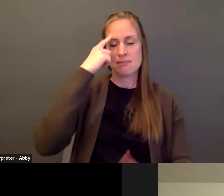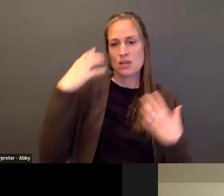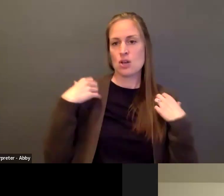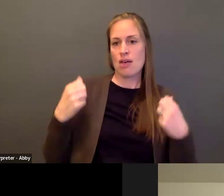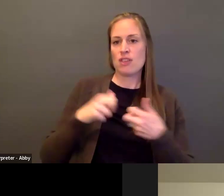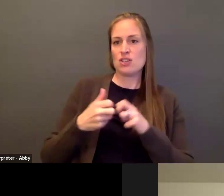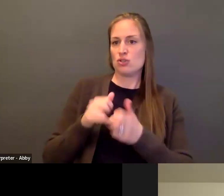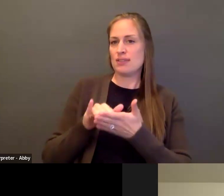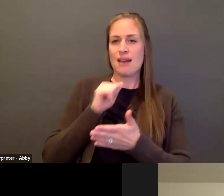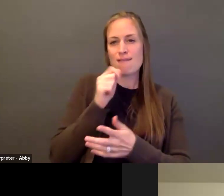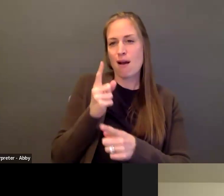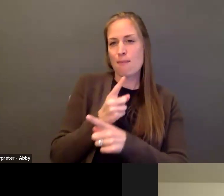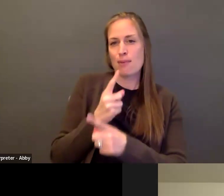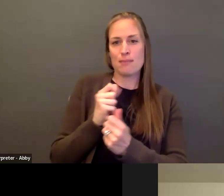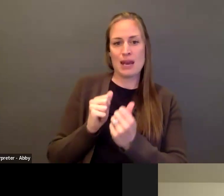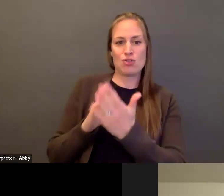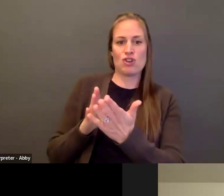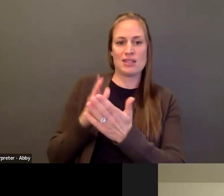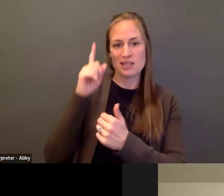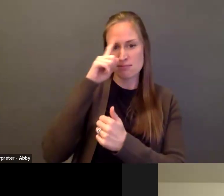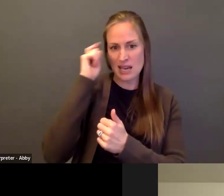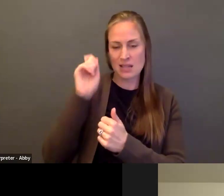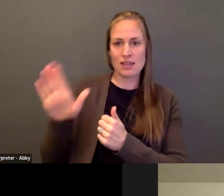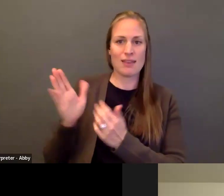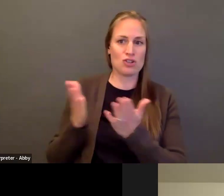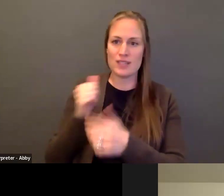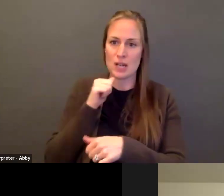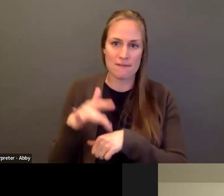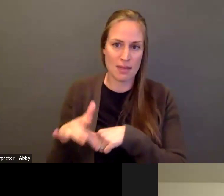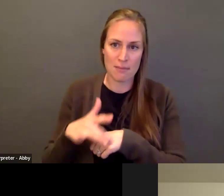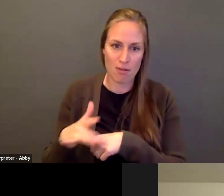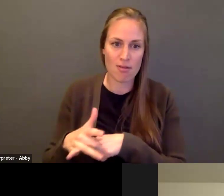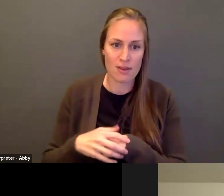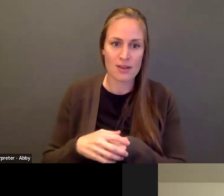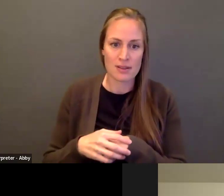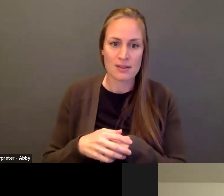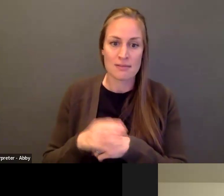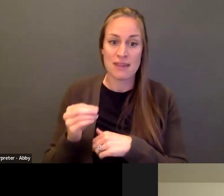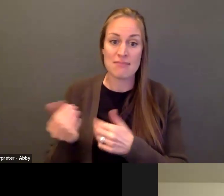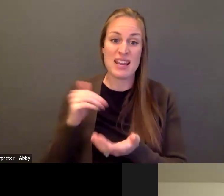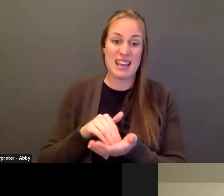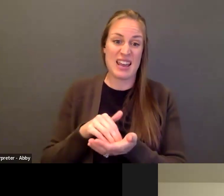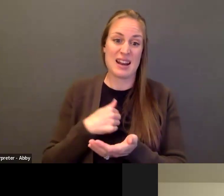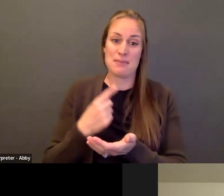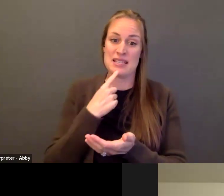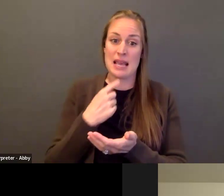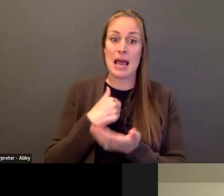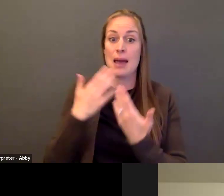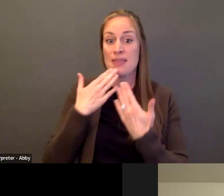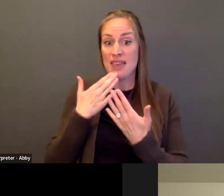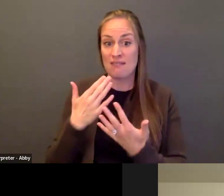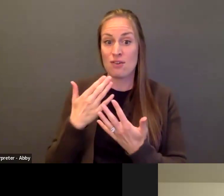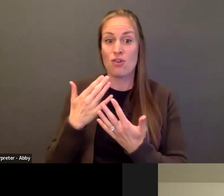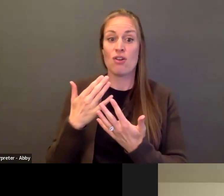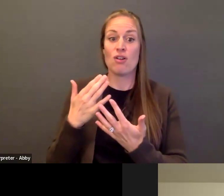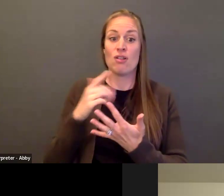appropriately addressed because the services don't exist. Again, I'm gonna say I'm so thankful that Sound exists and that Dave exists and that he created